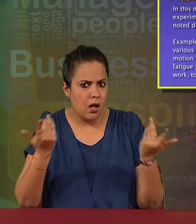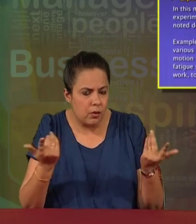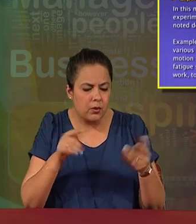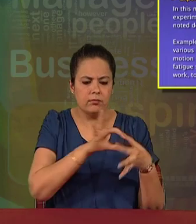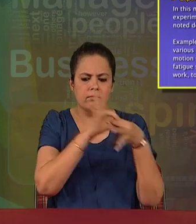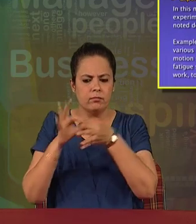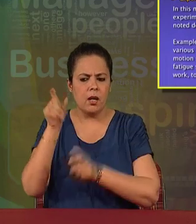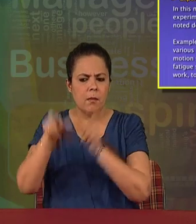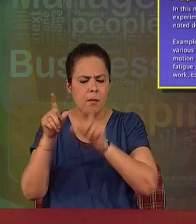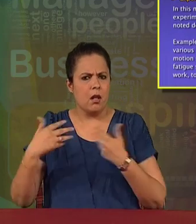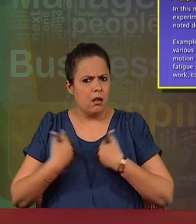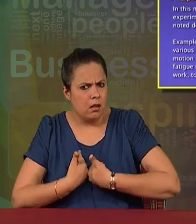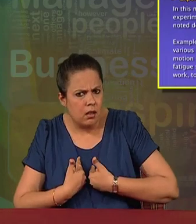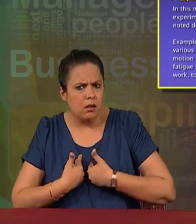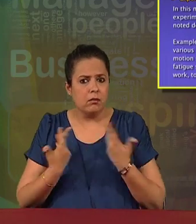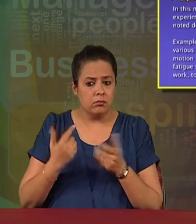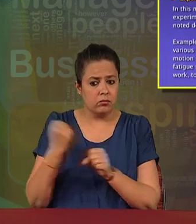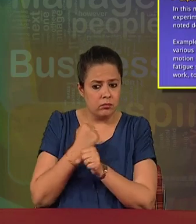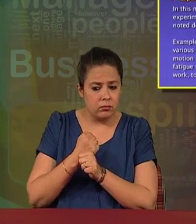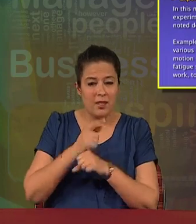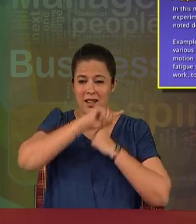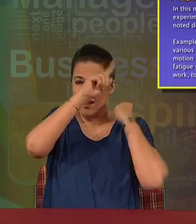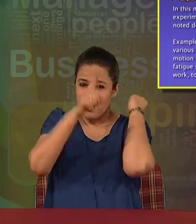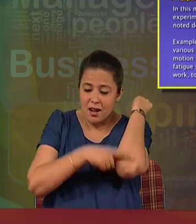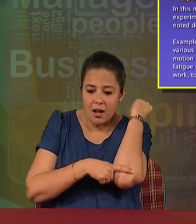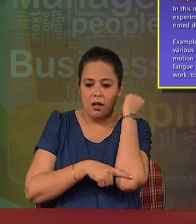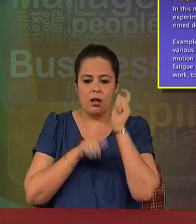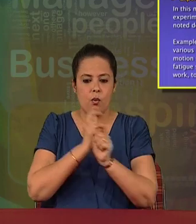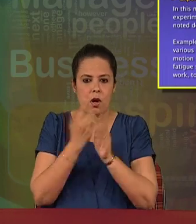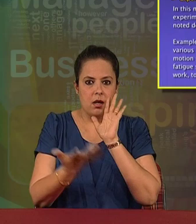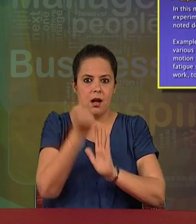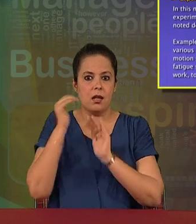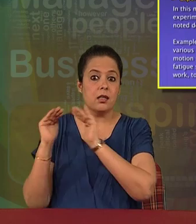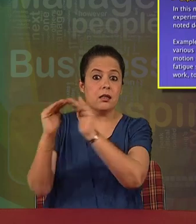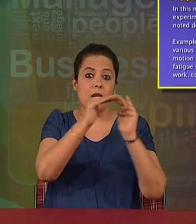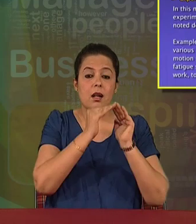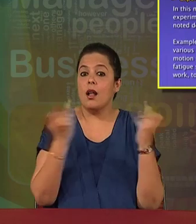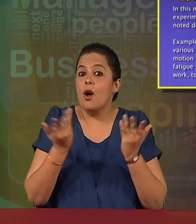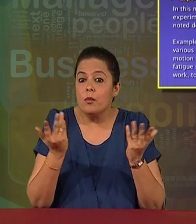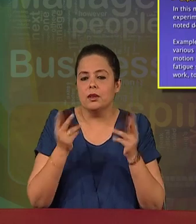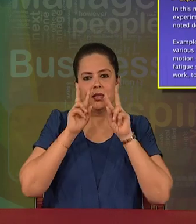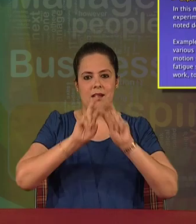work to fix a day's optimum work.